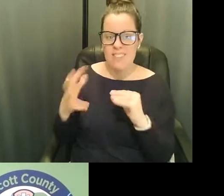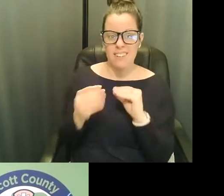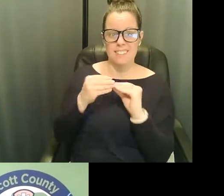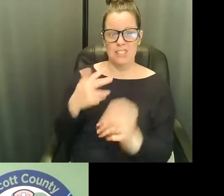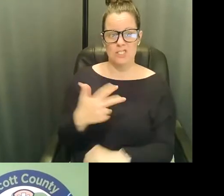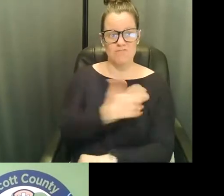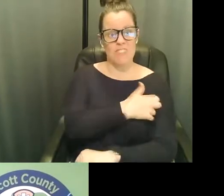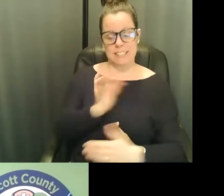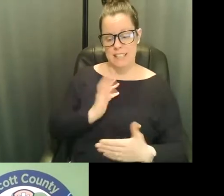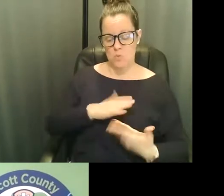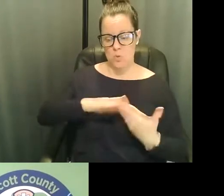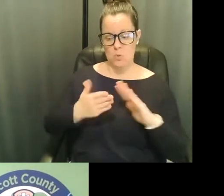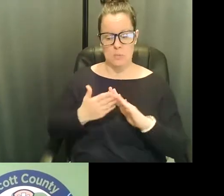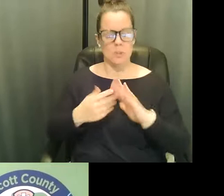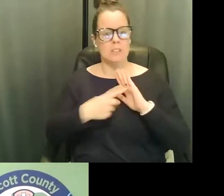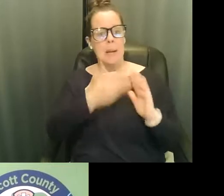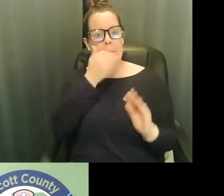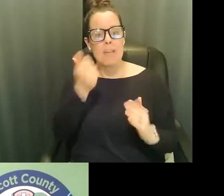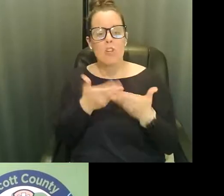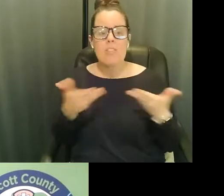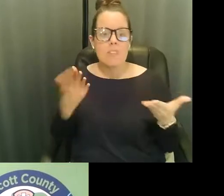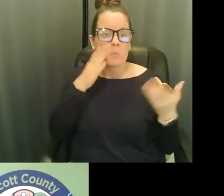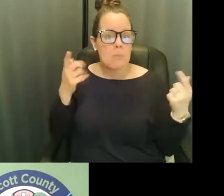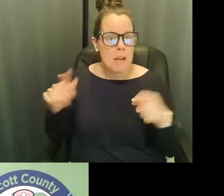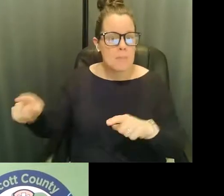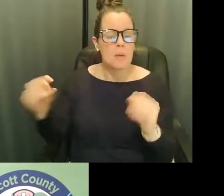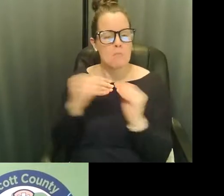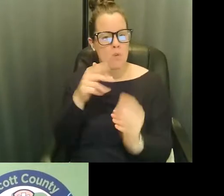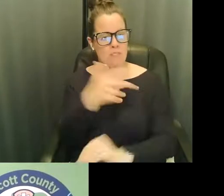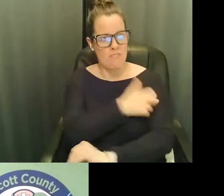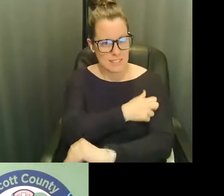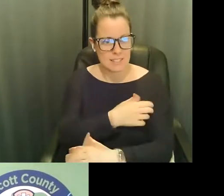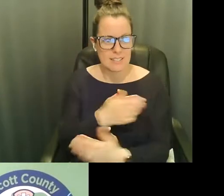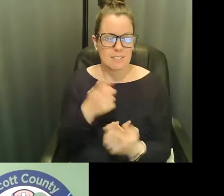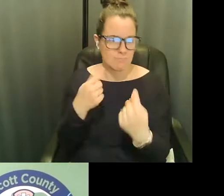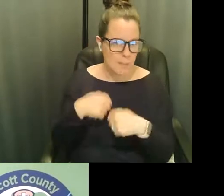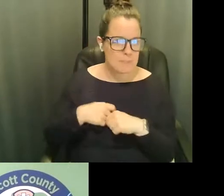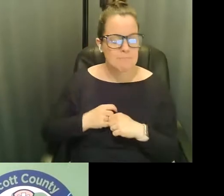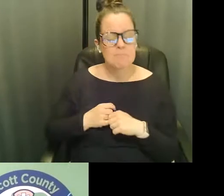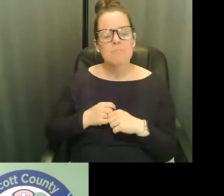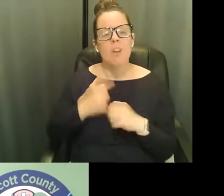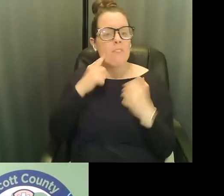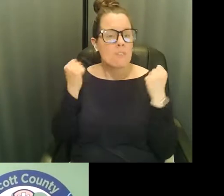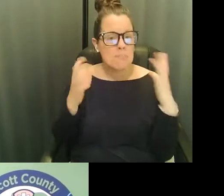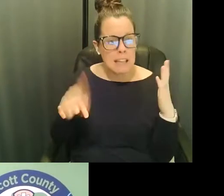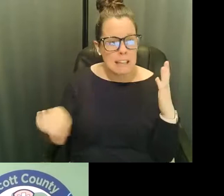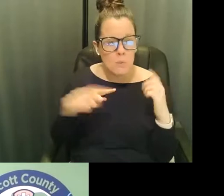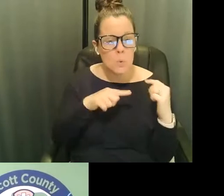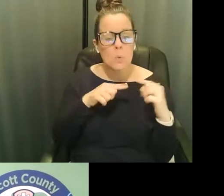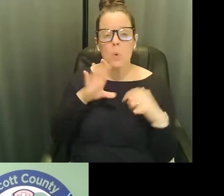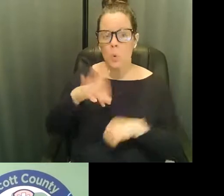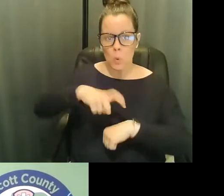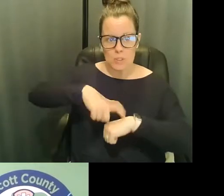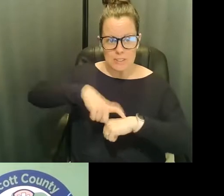in our community is a sign of better things and more vaccine to come. For many of you, your time to